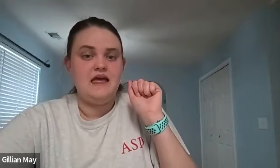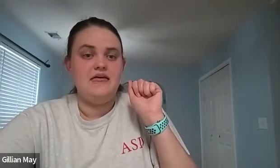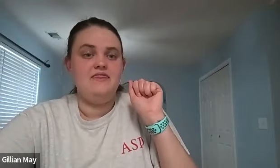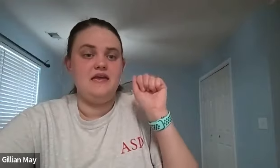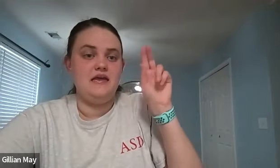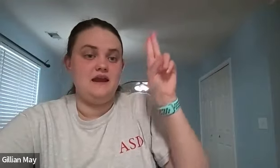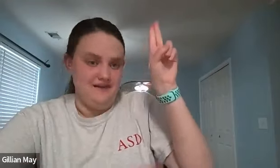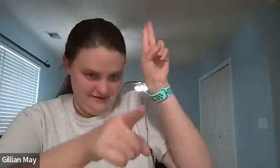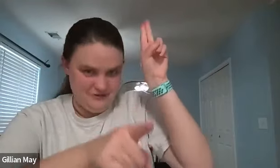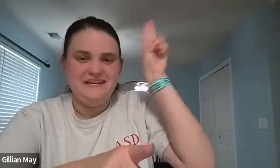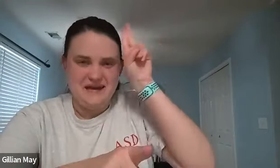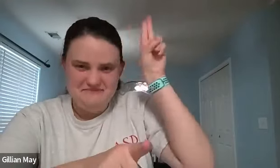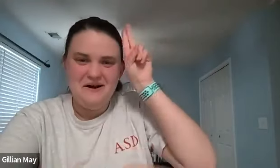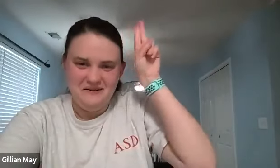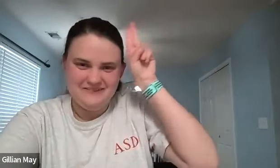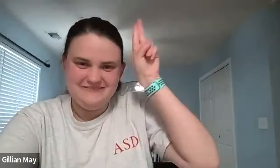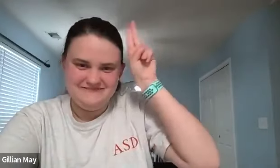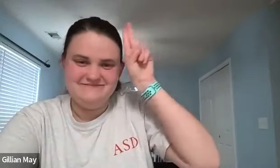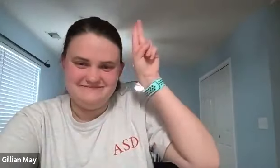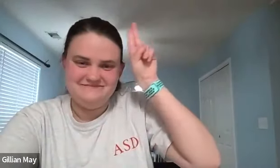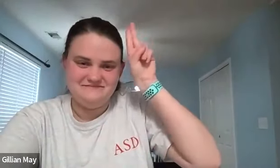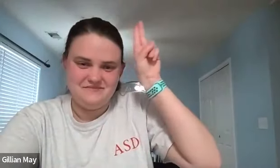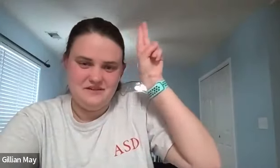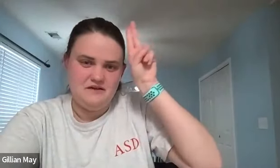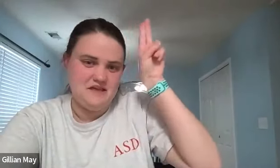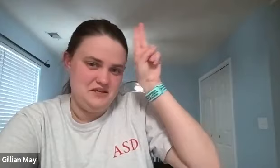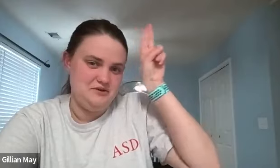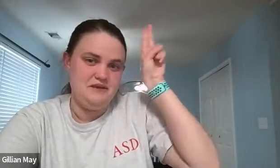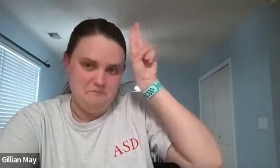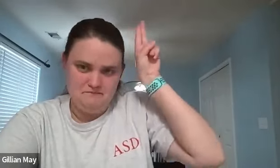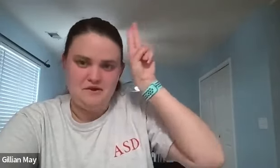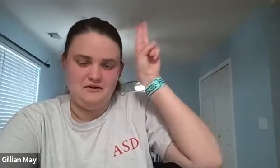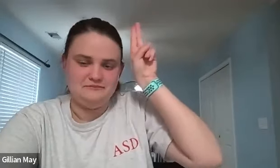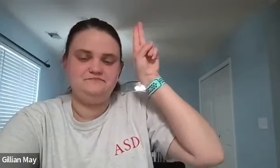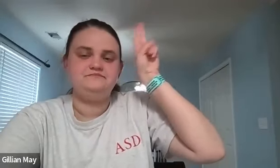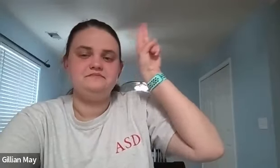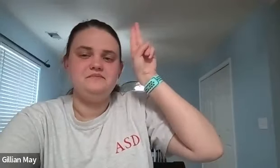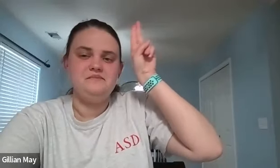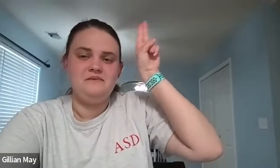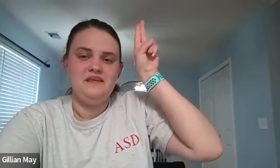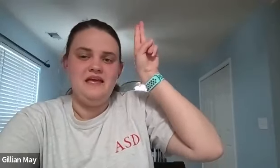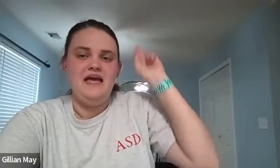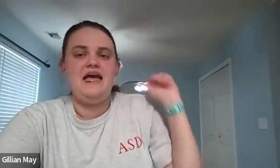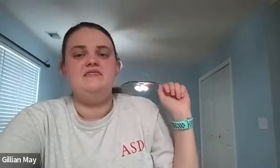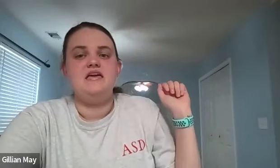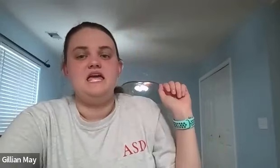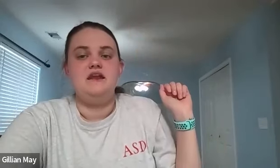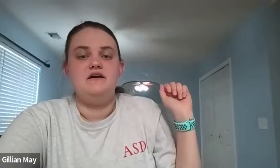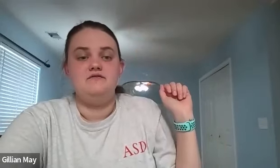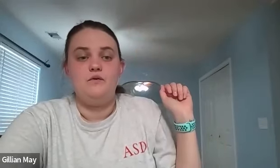and then uncle. Yep, uncle. You have that U. Yep, uncle. And then